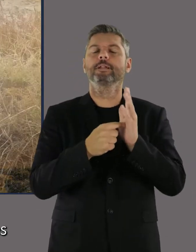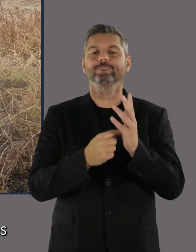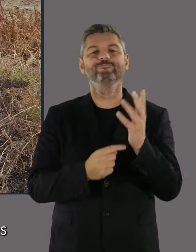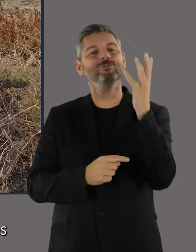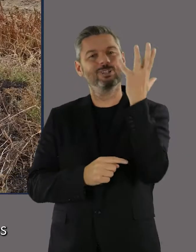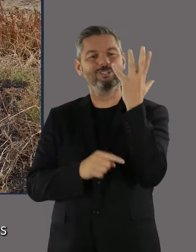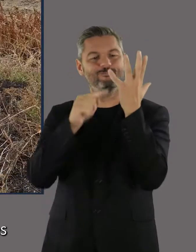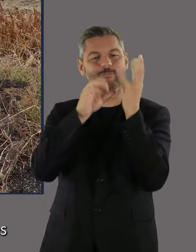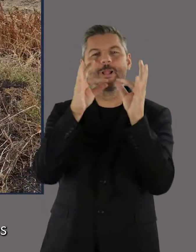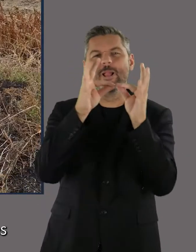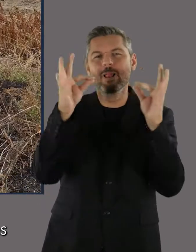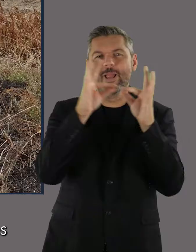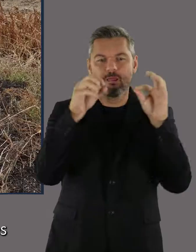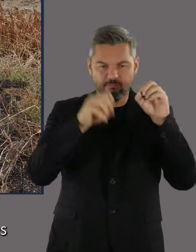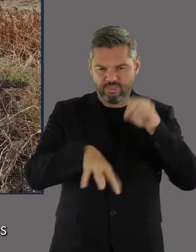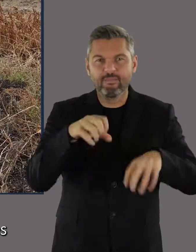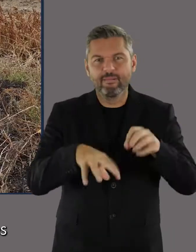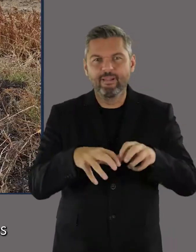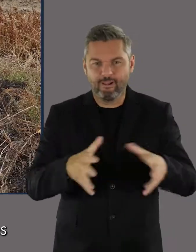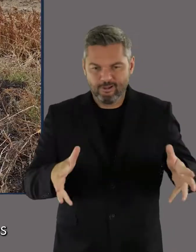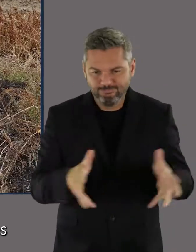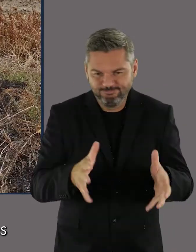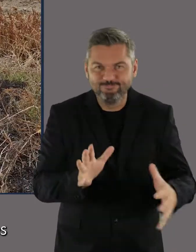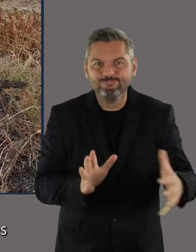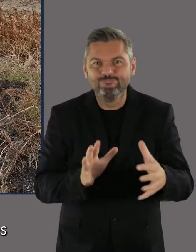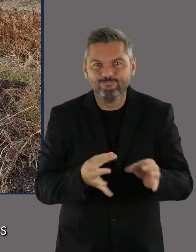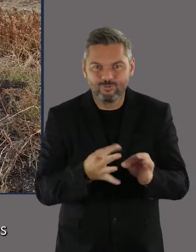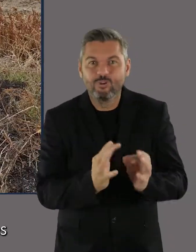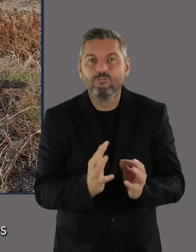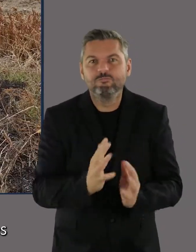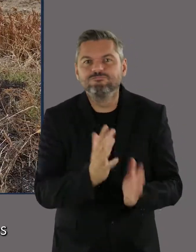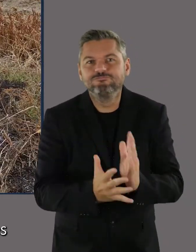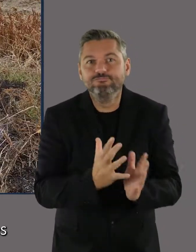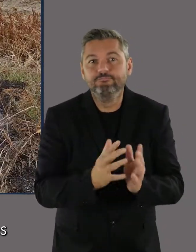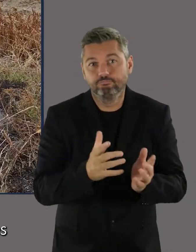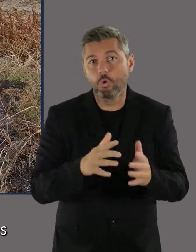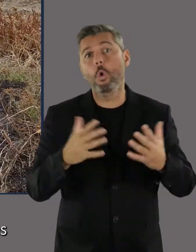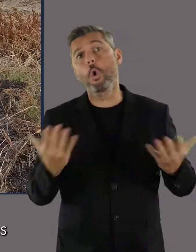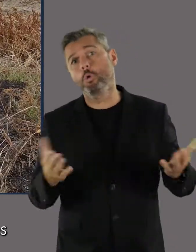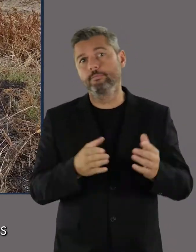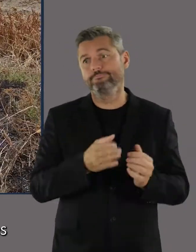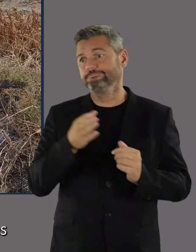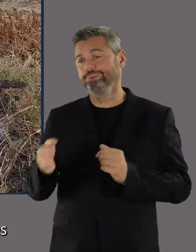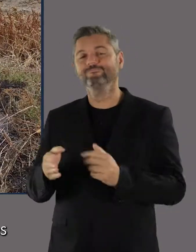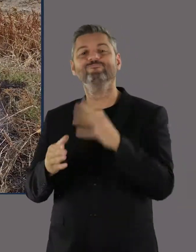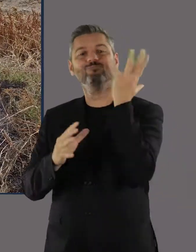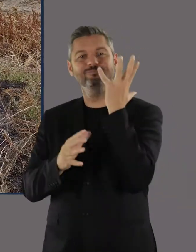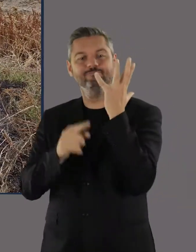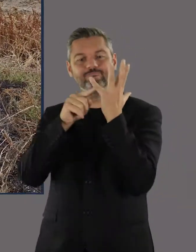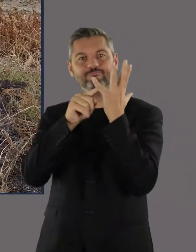For example, activities such as burning dried tree branches